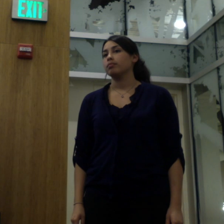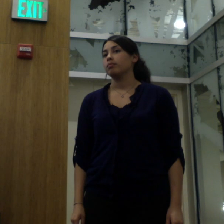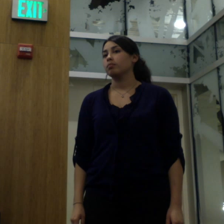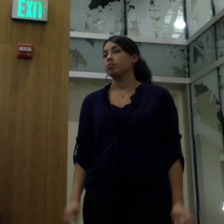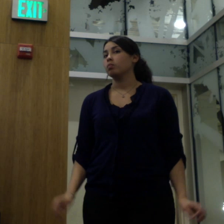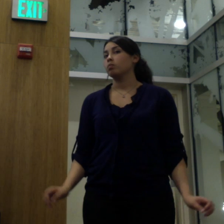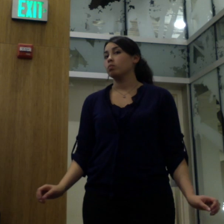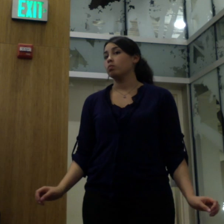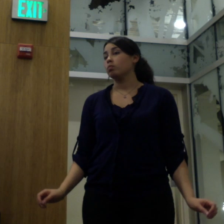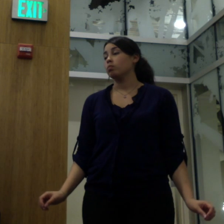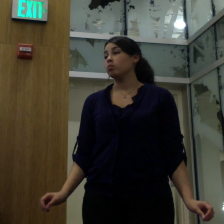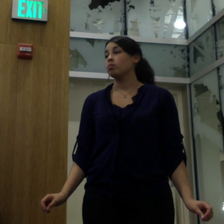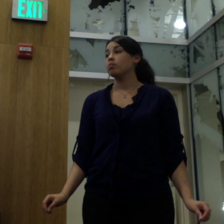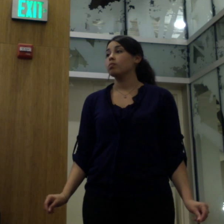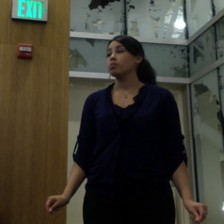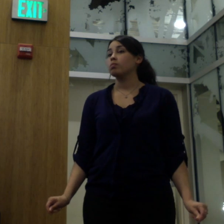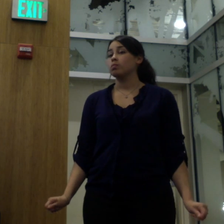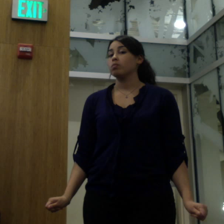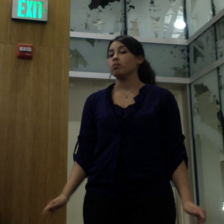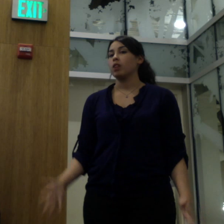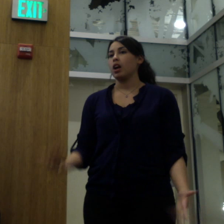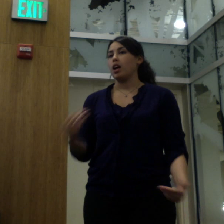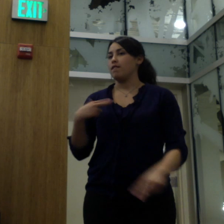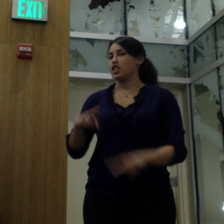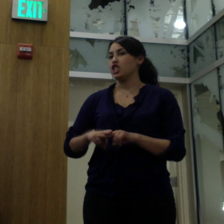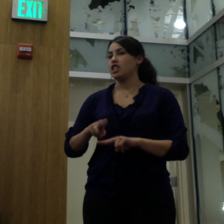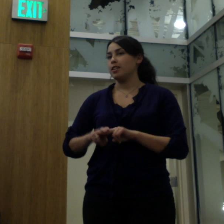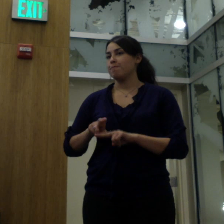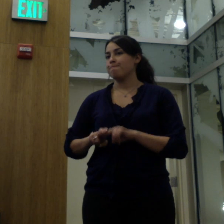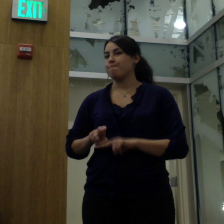Okay. A chair.